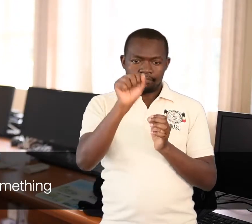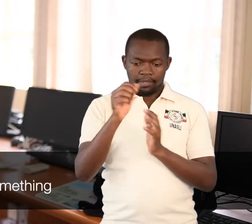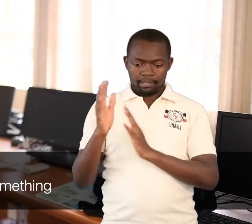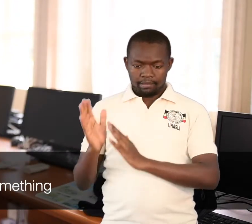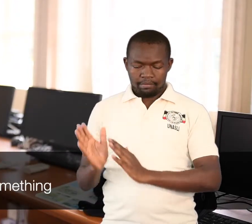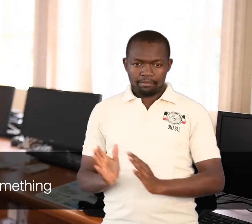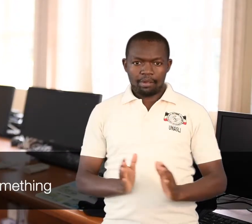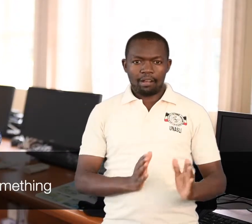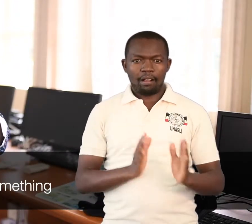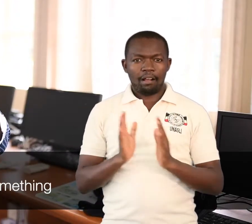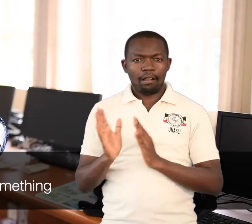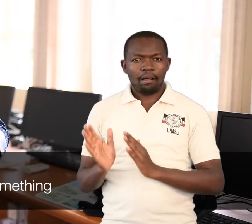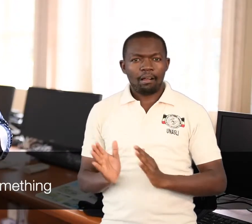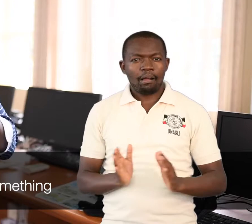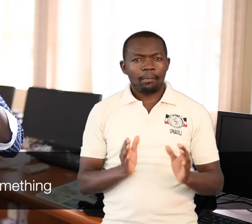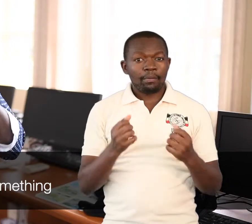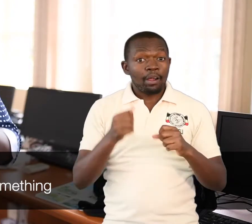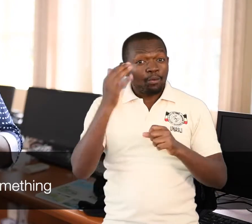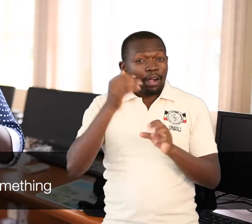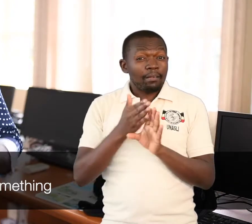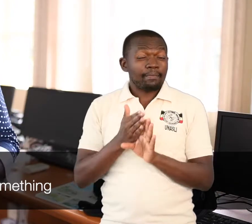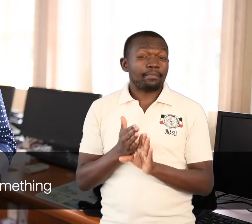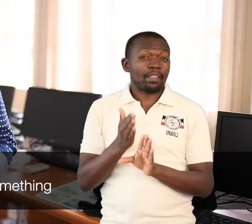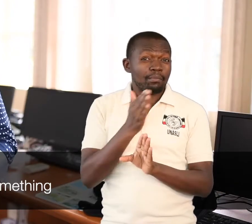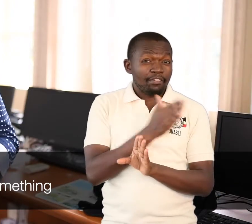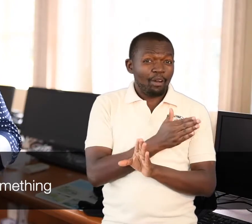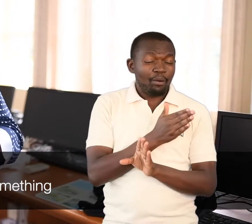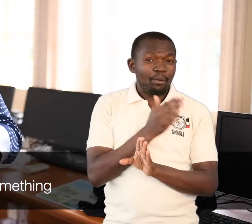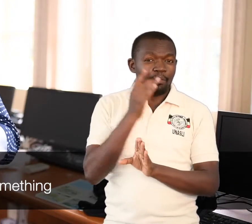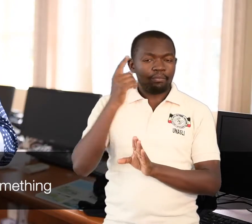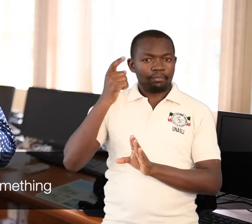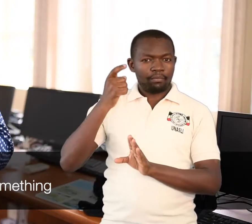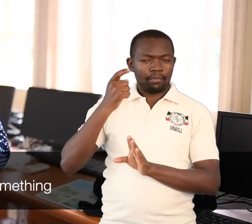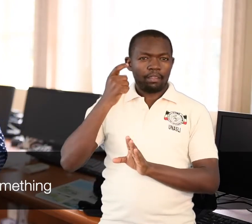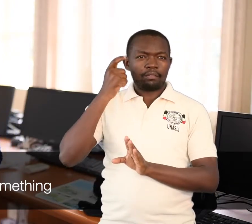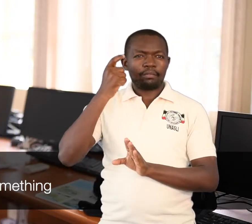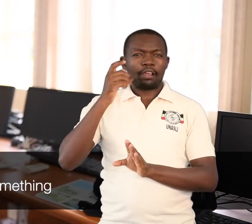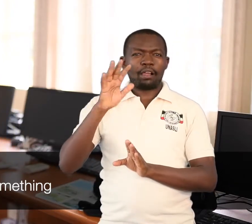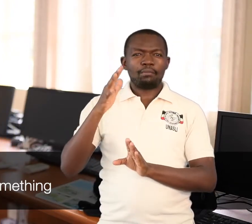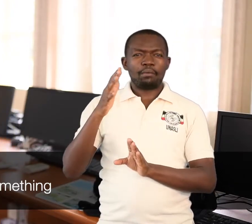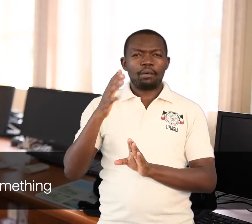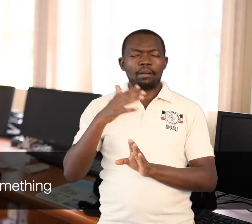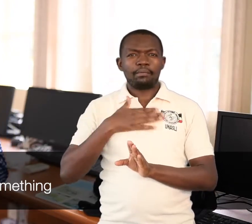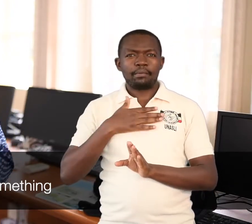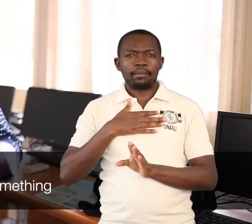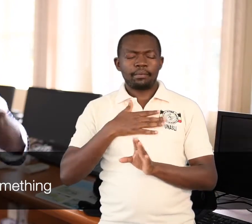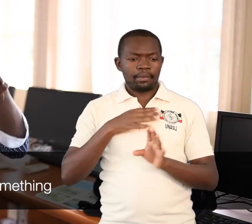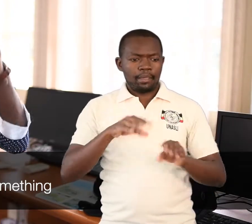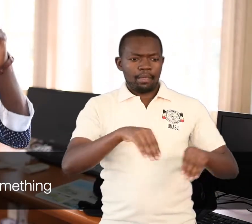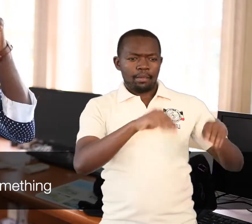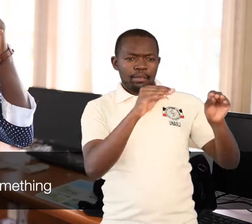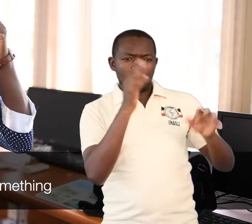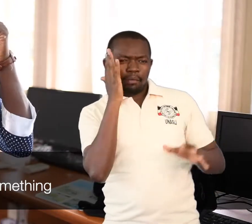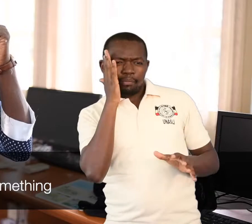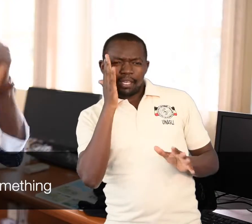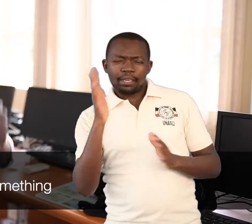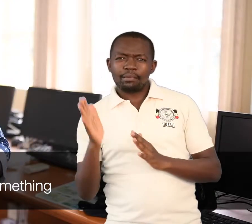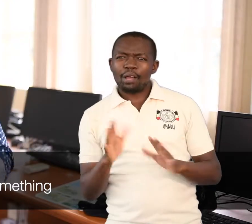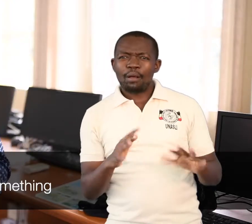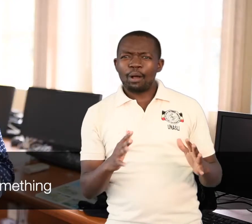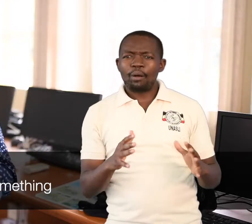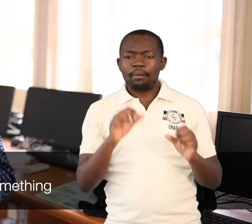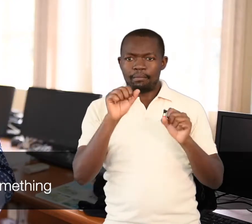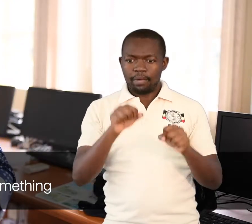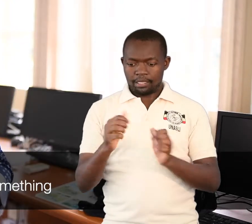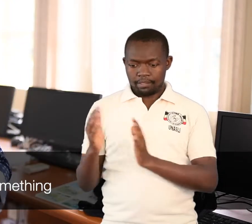do something. Because before you really think of having your bed made, you have to plan. How